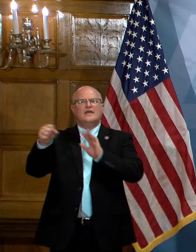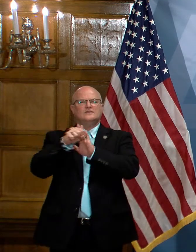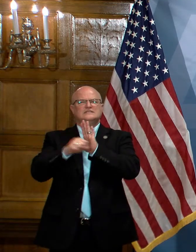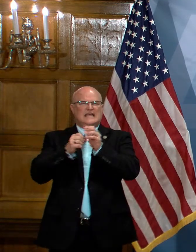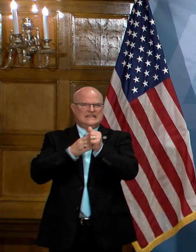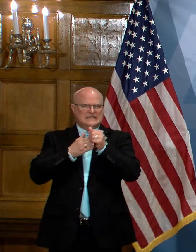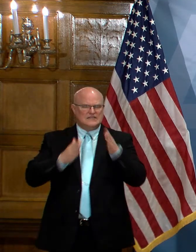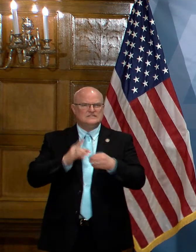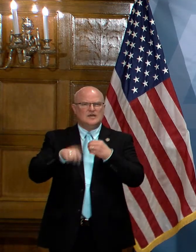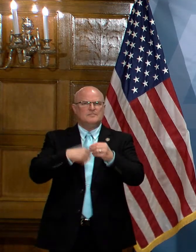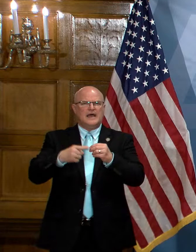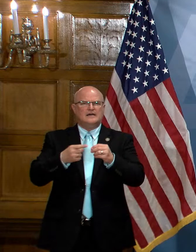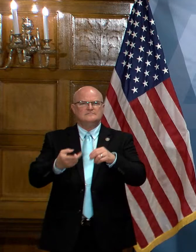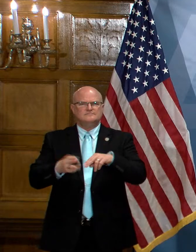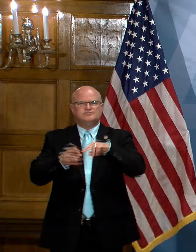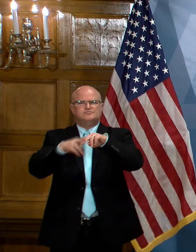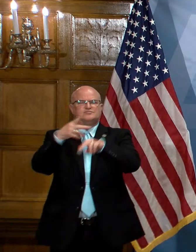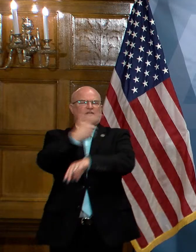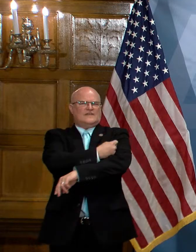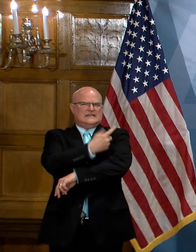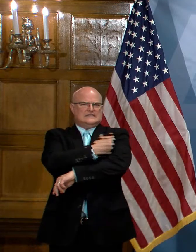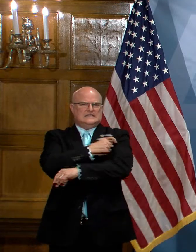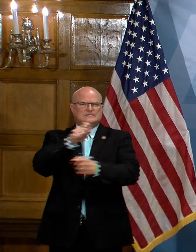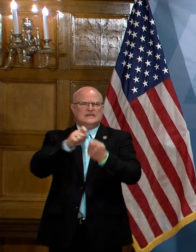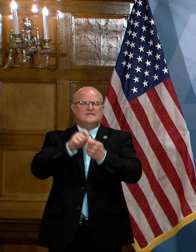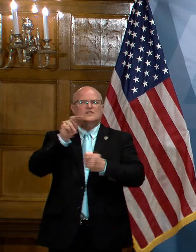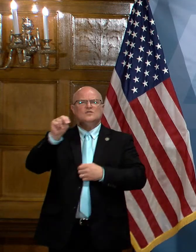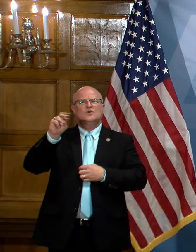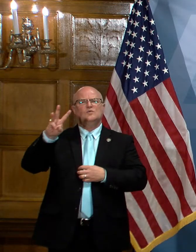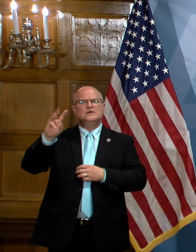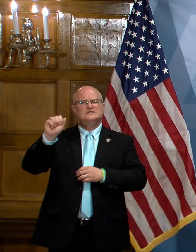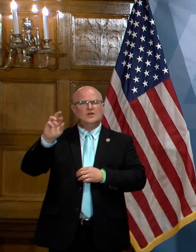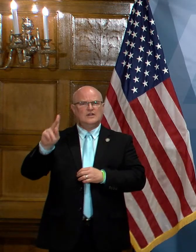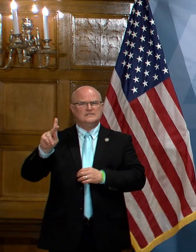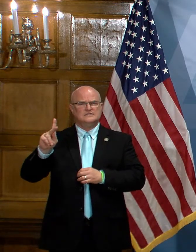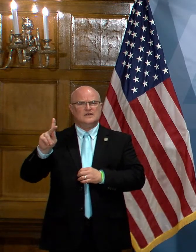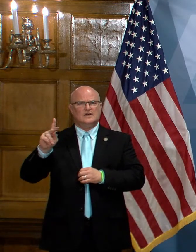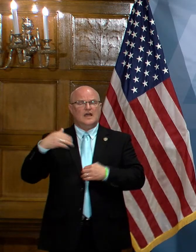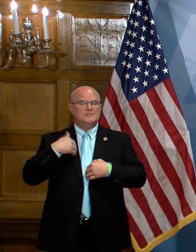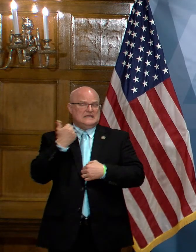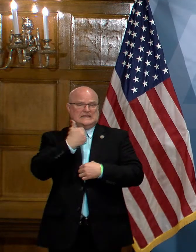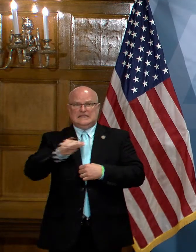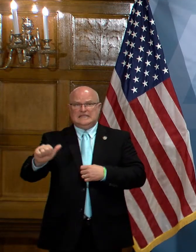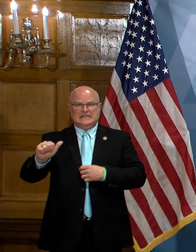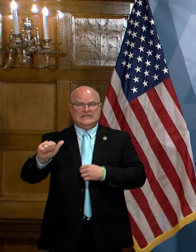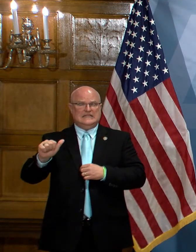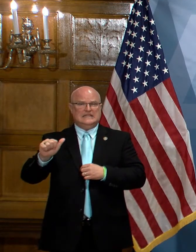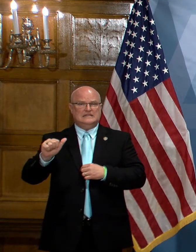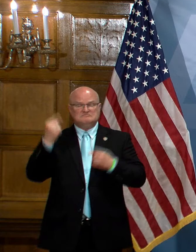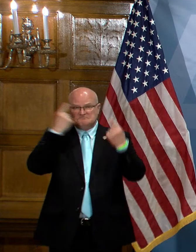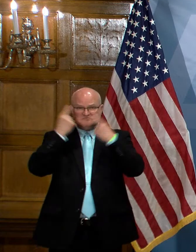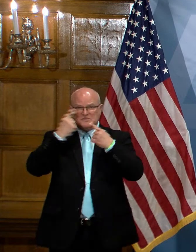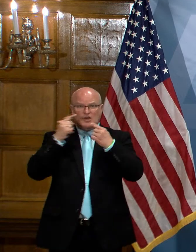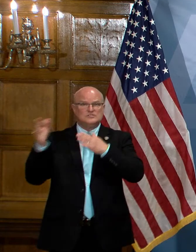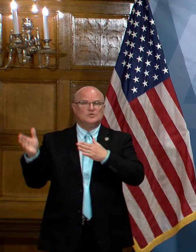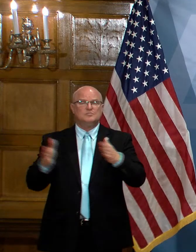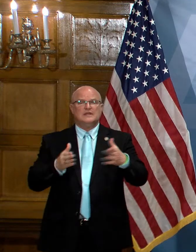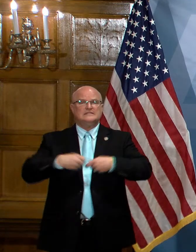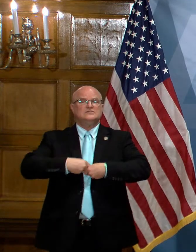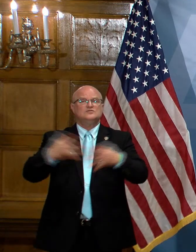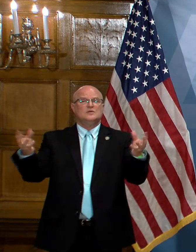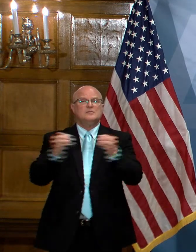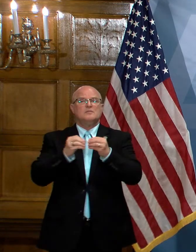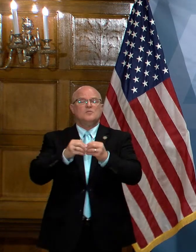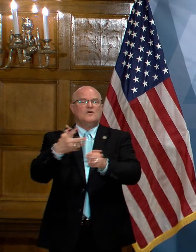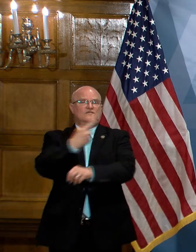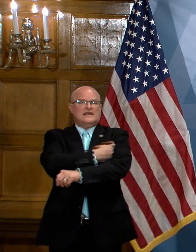state leaders, about ramping up vaccinations, specifically in Northwest Arkansas. Has there been any thoughts or plans to distribute